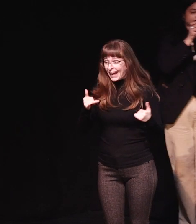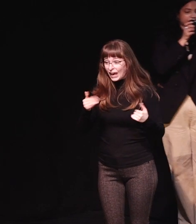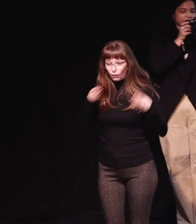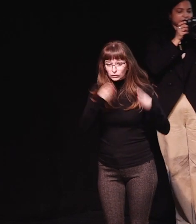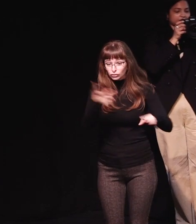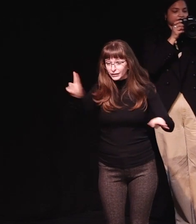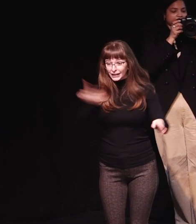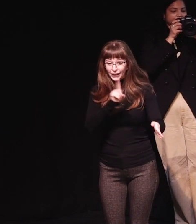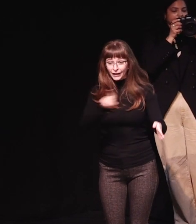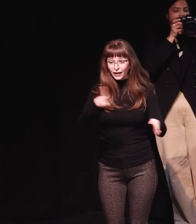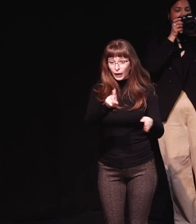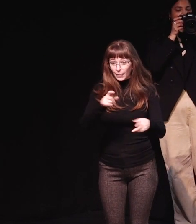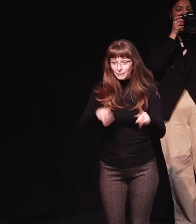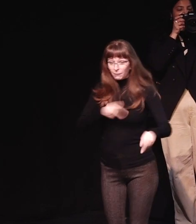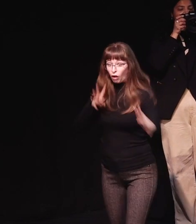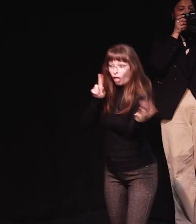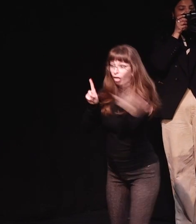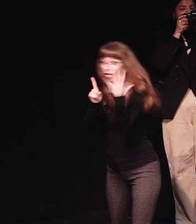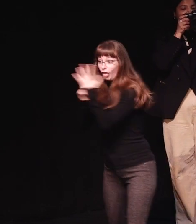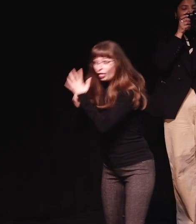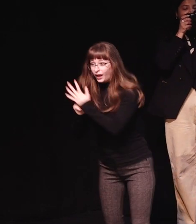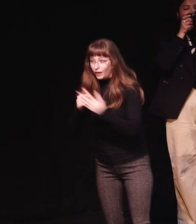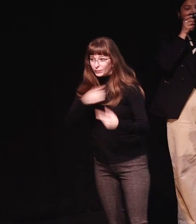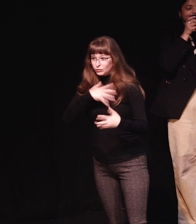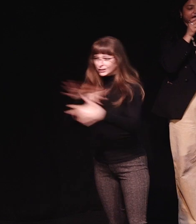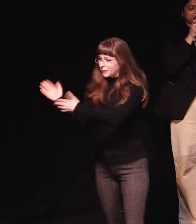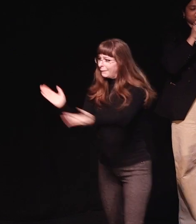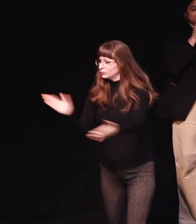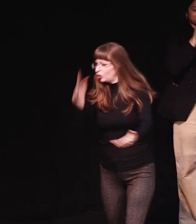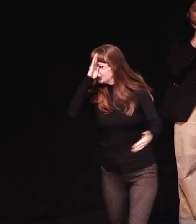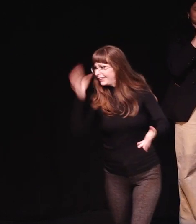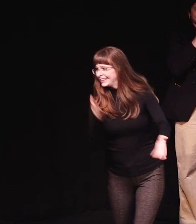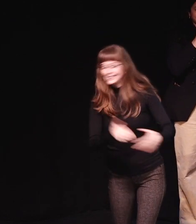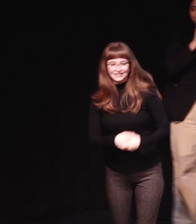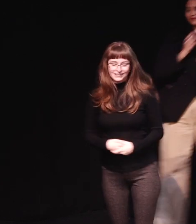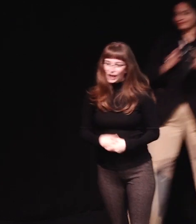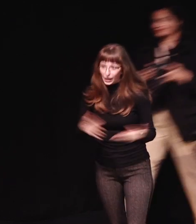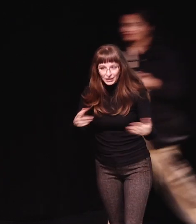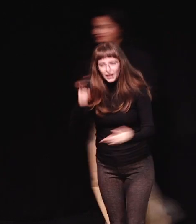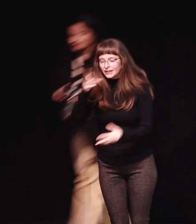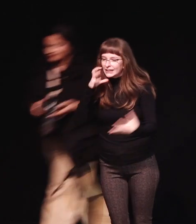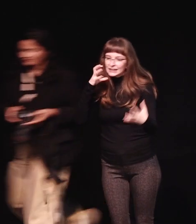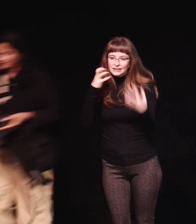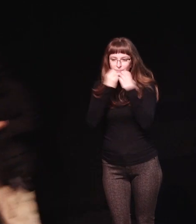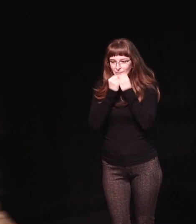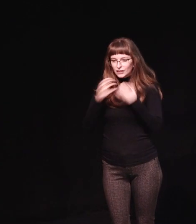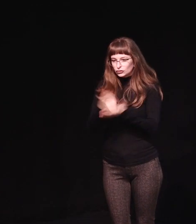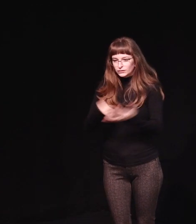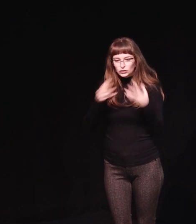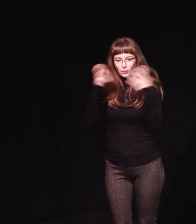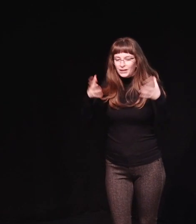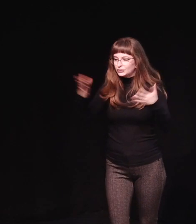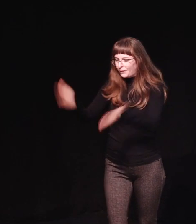tonight because people are stopping him for autographs. And this is the most beautiful thing. No one deserves that more. Please welcome Troy